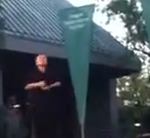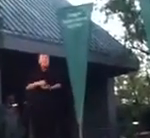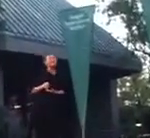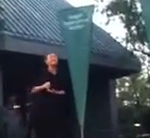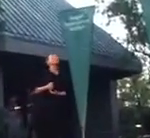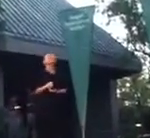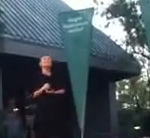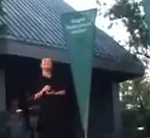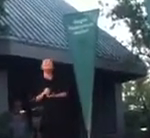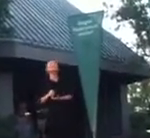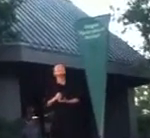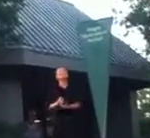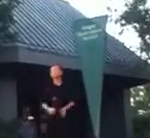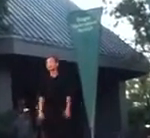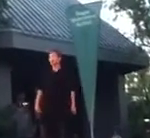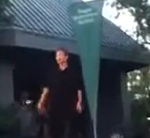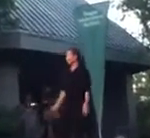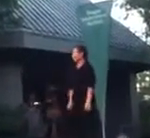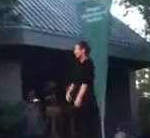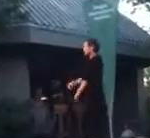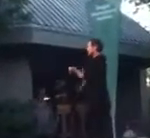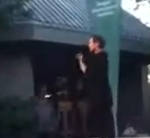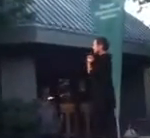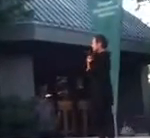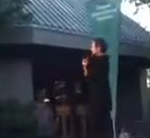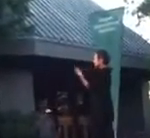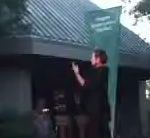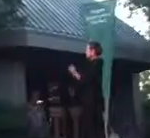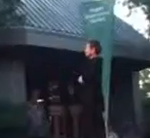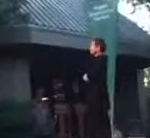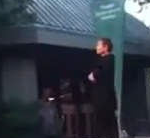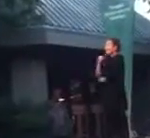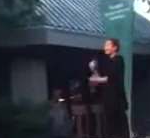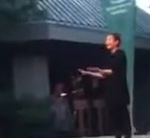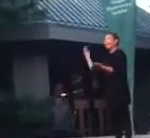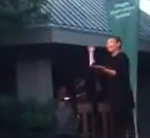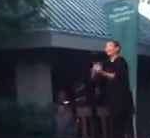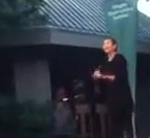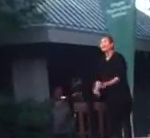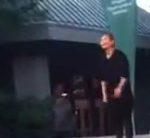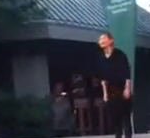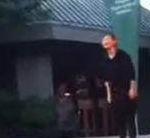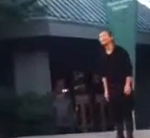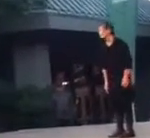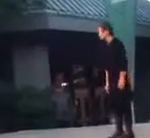Oh, he was so proud of his work. And the priest came over and said, again,